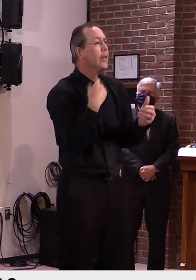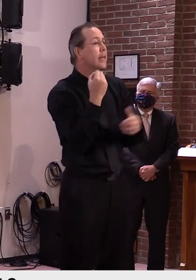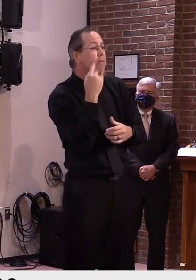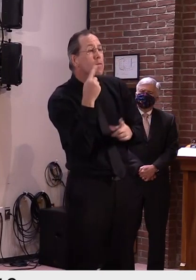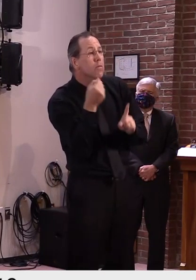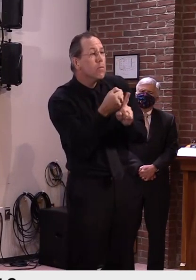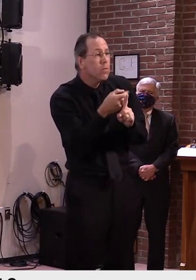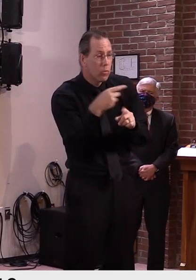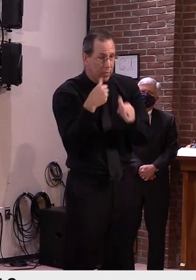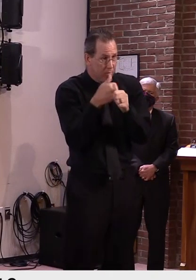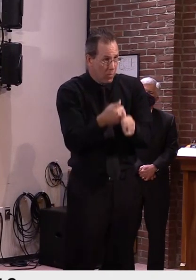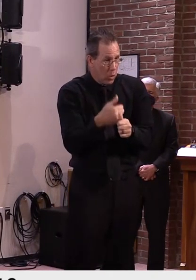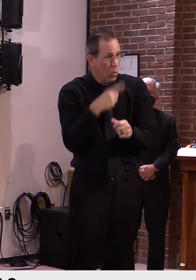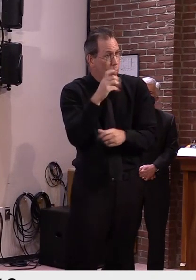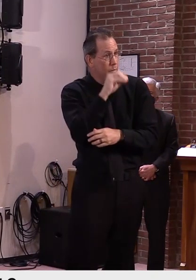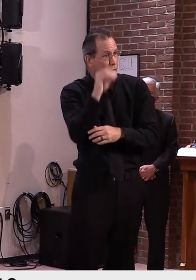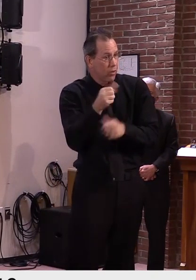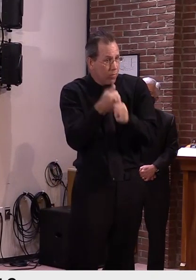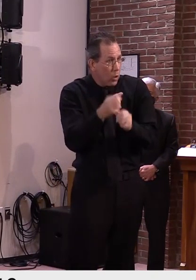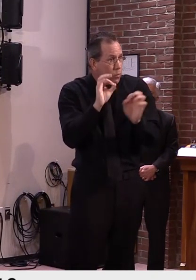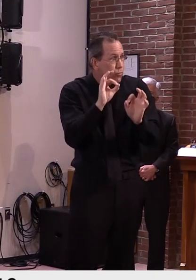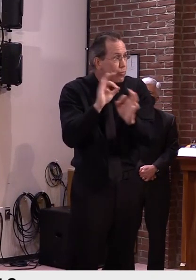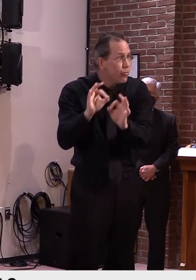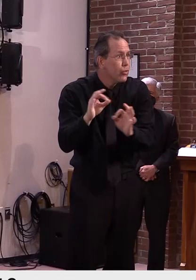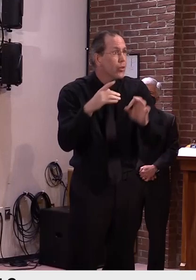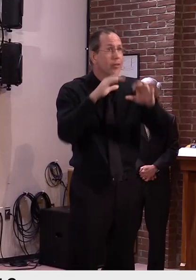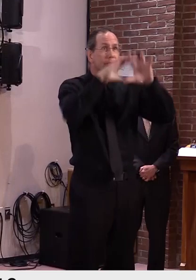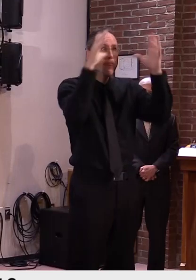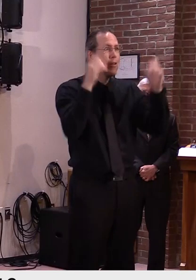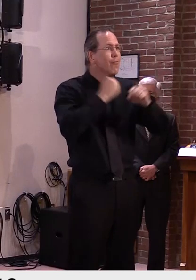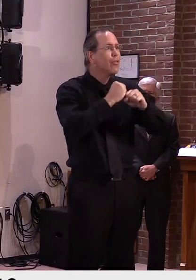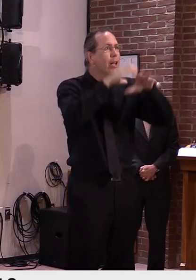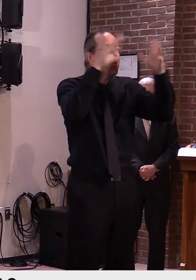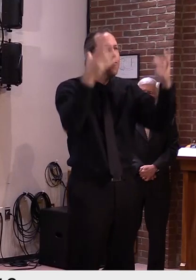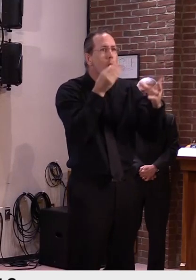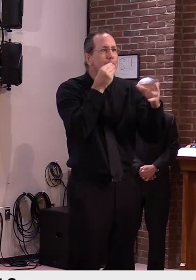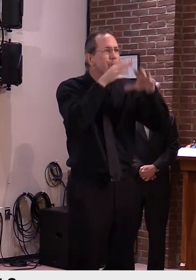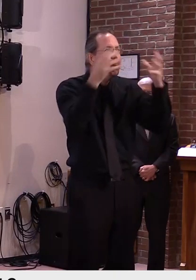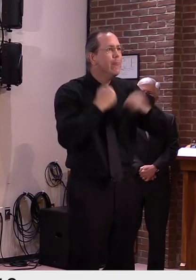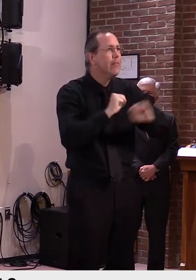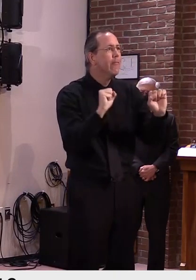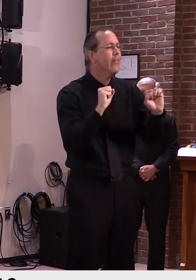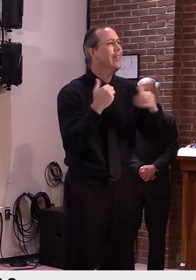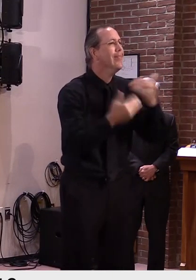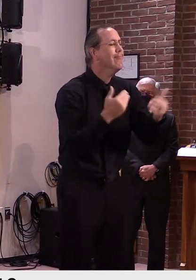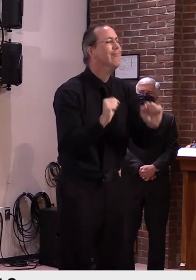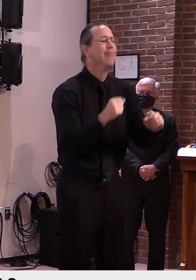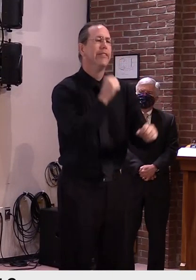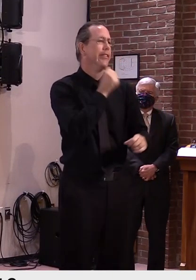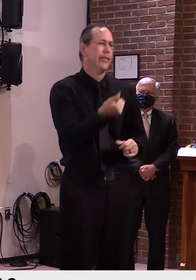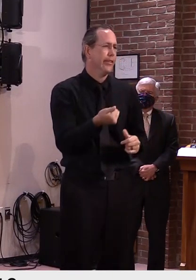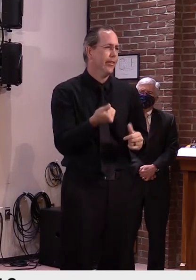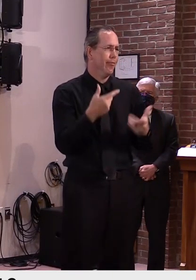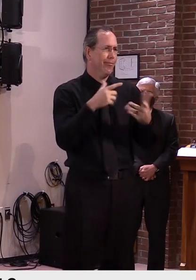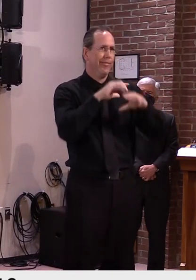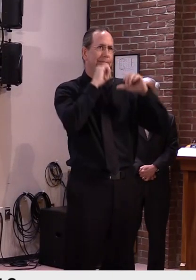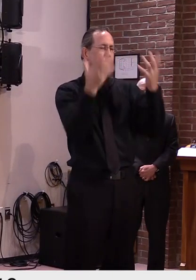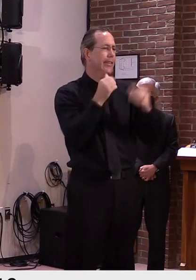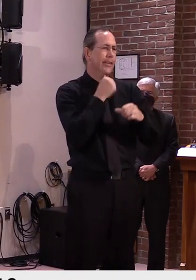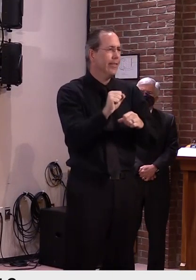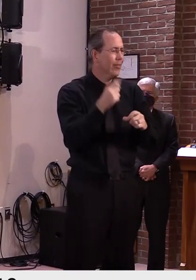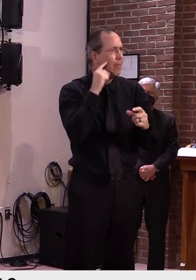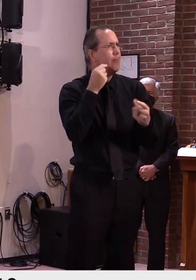reality. We don't live in a vacuum. Everything is intertwined with something else, and we have to look at the